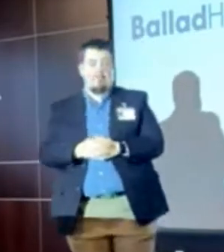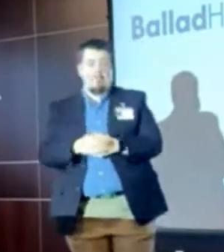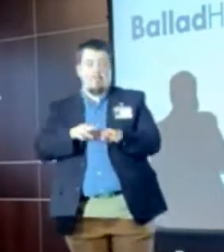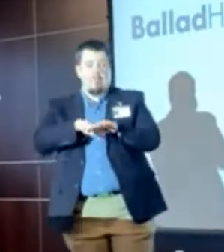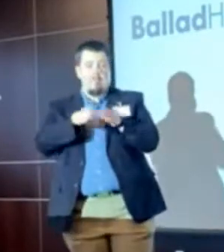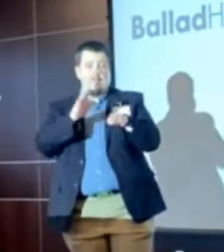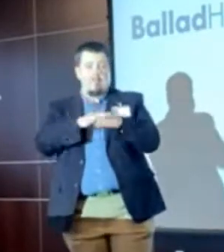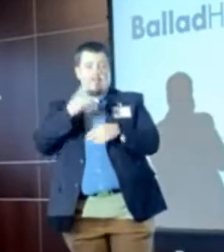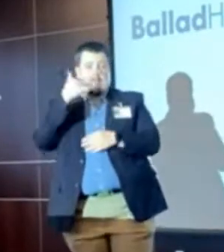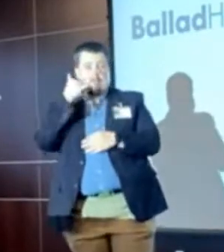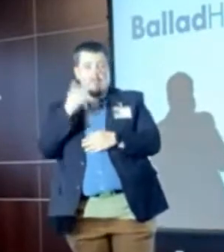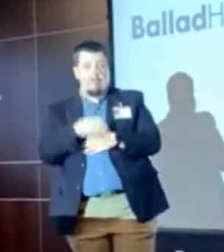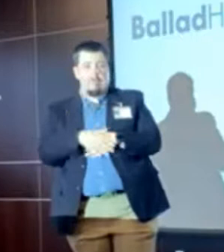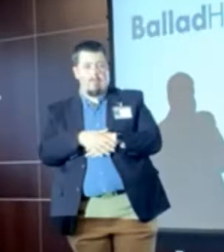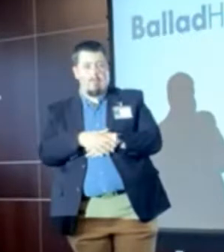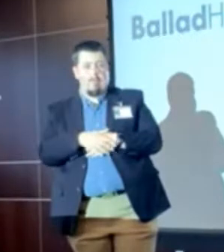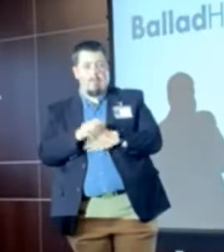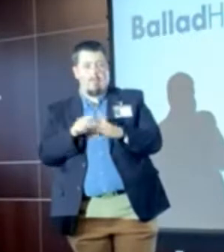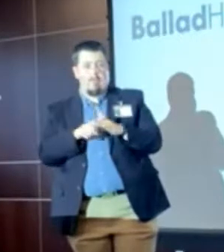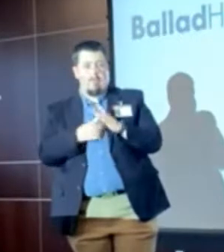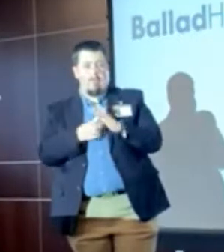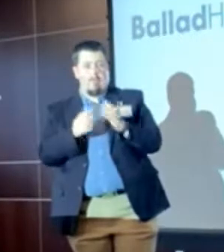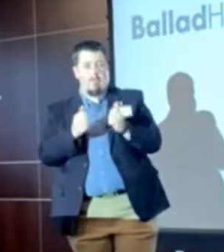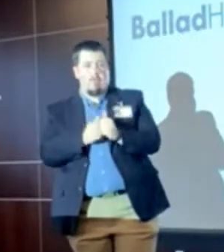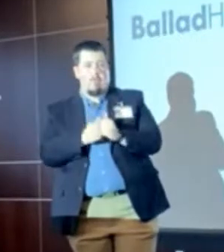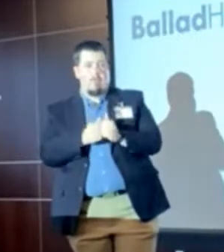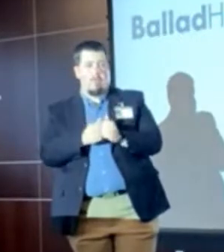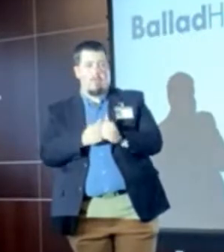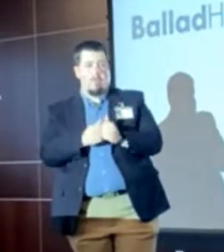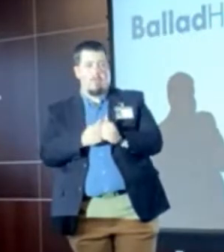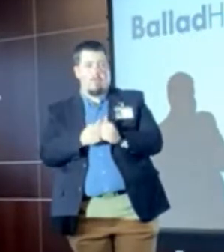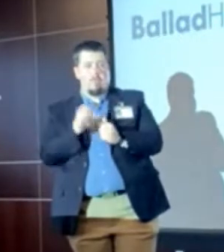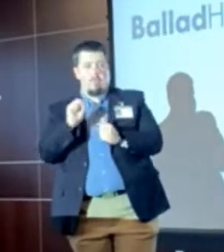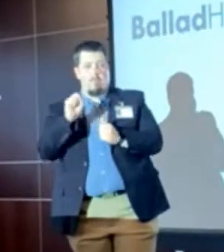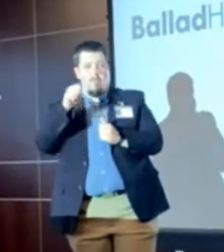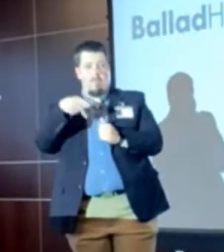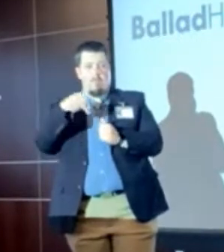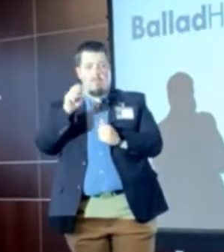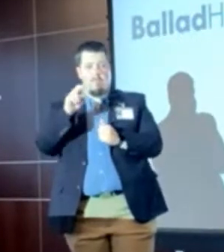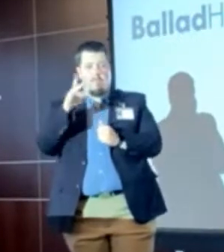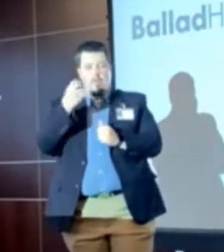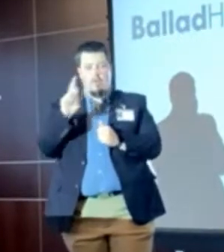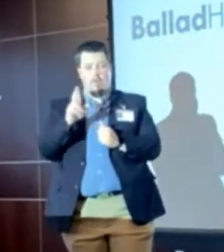Open up to the phone. We are going to start with Spencer.